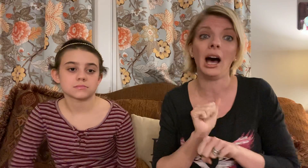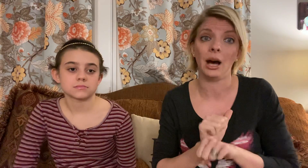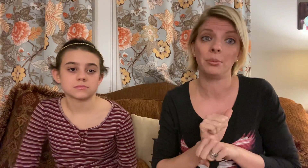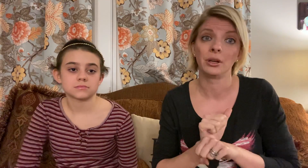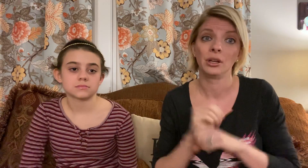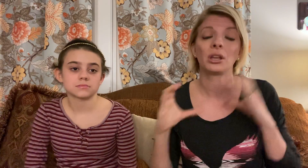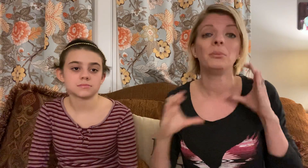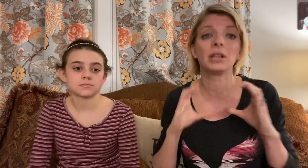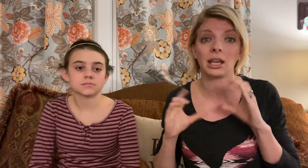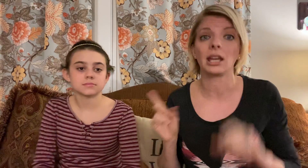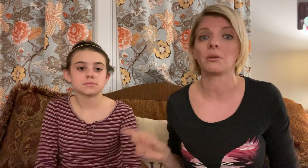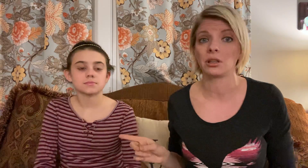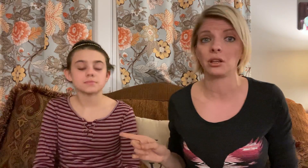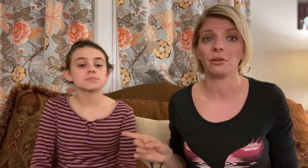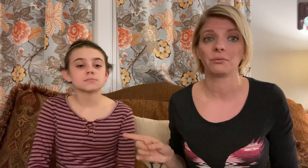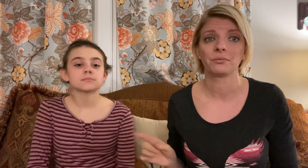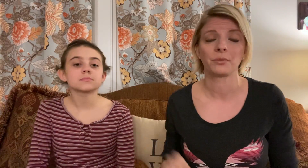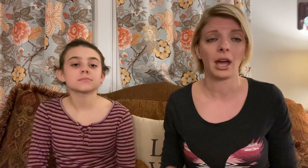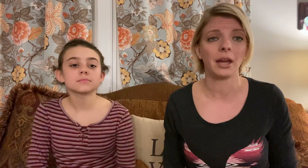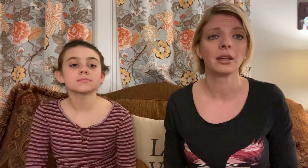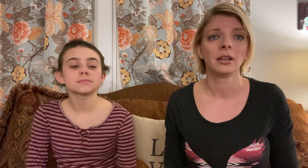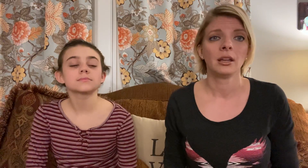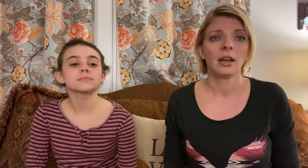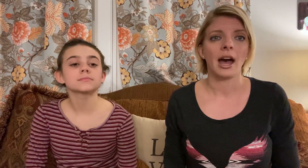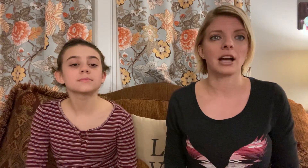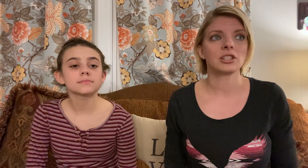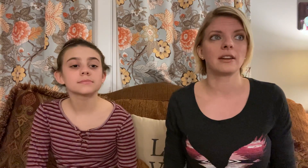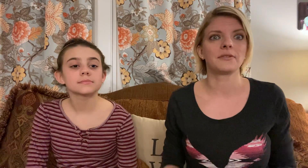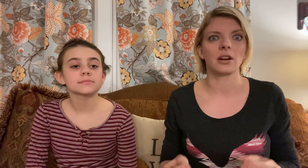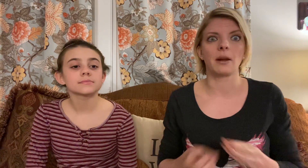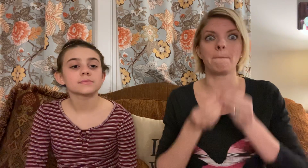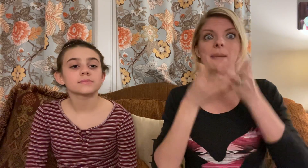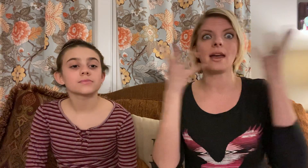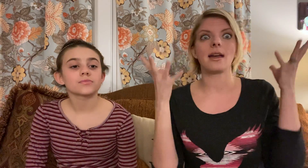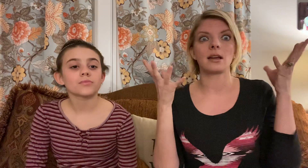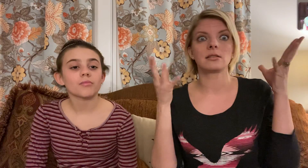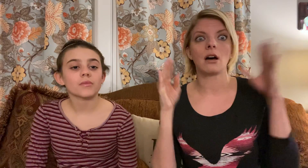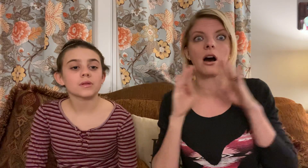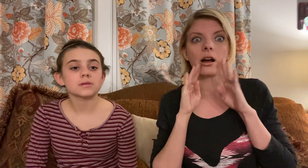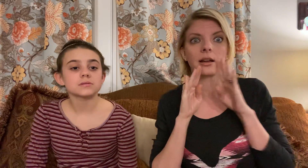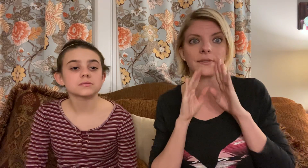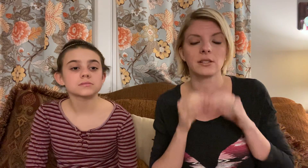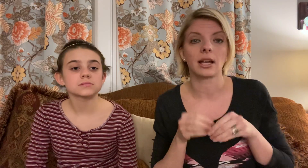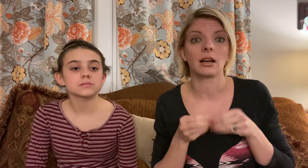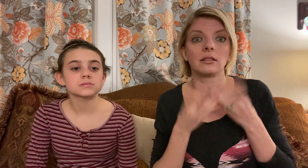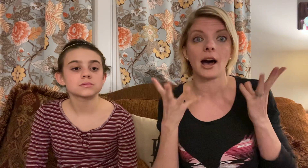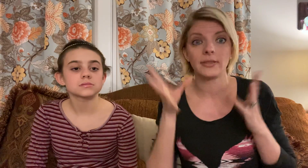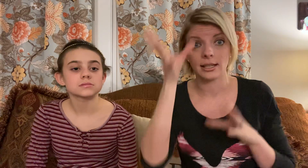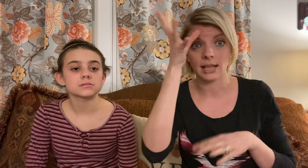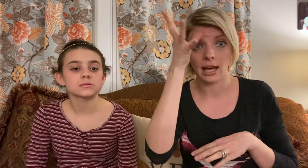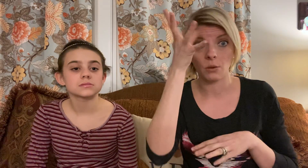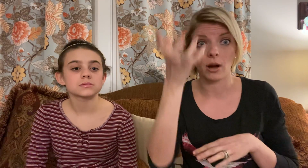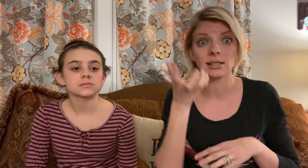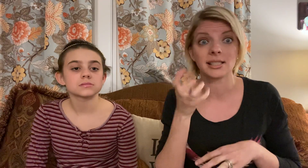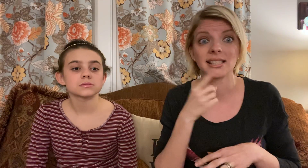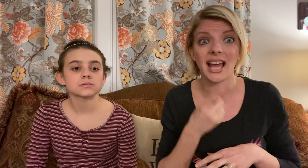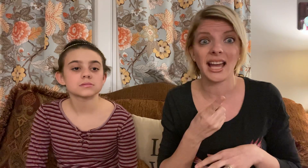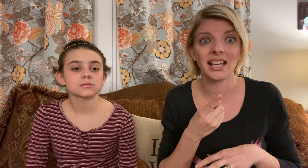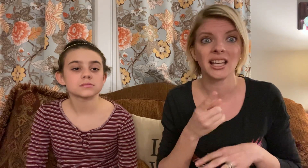job communicating with you, okay? Actually, if they're in a big talk, if there's like a lot that Daddy wants to say, he